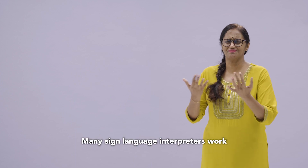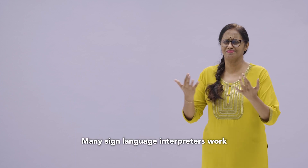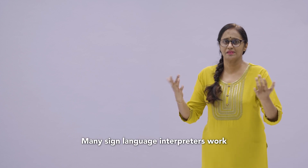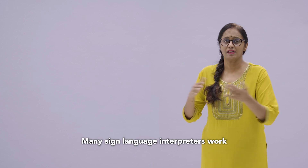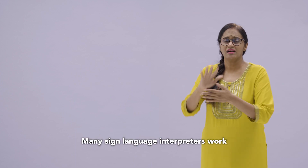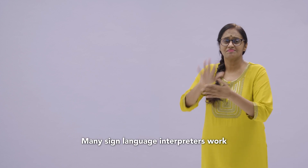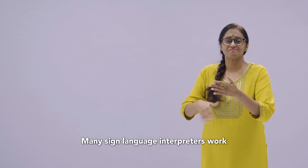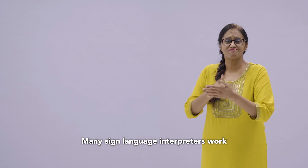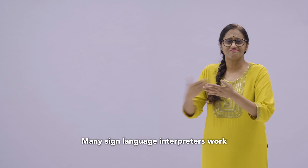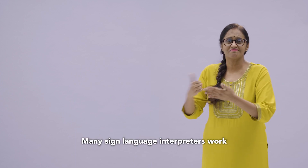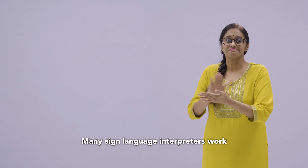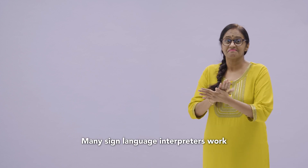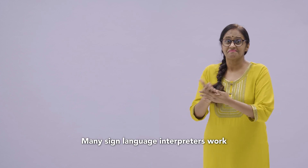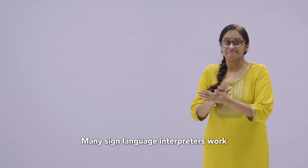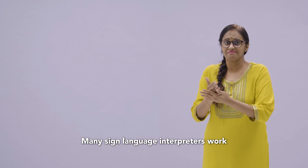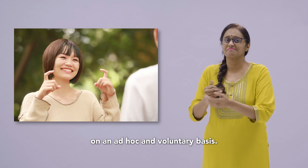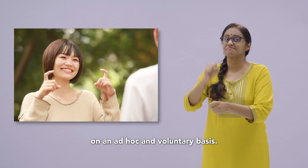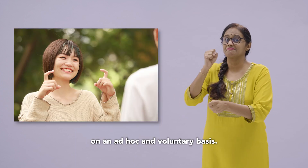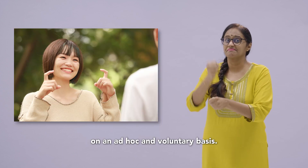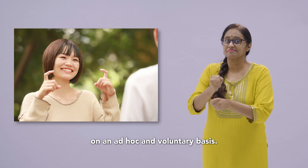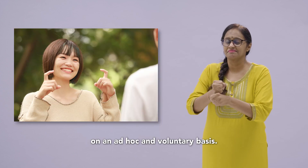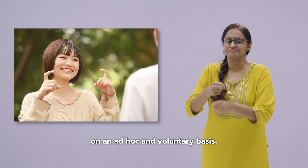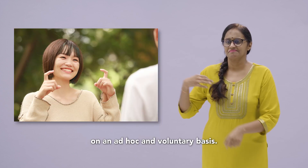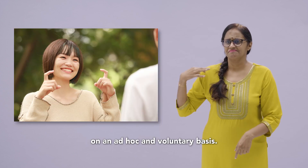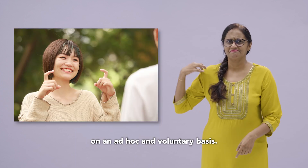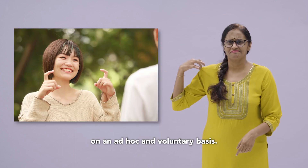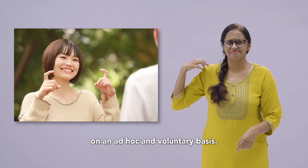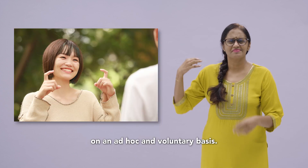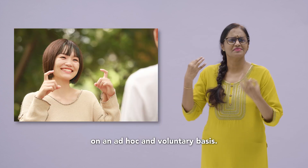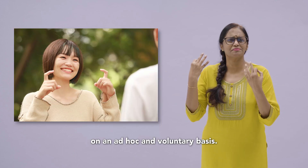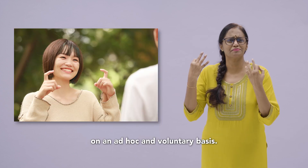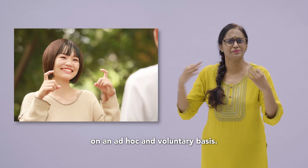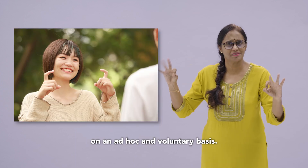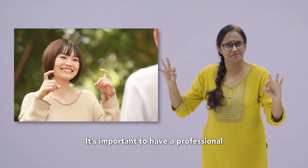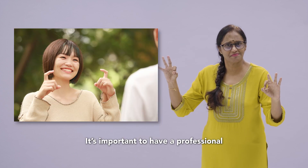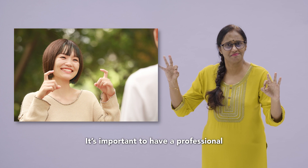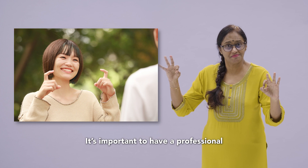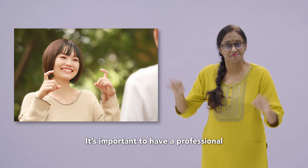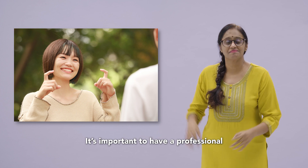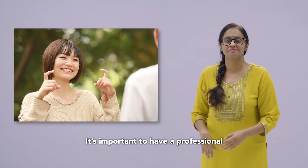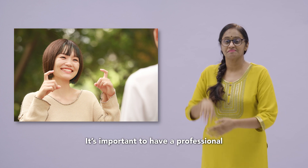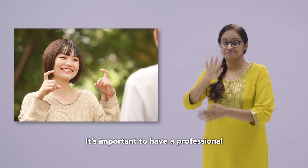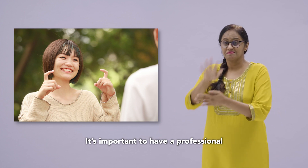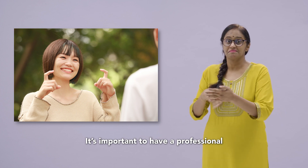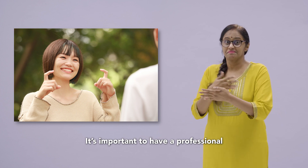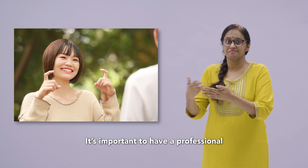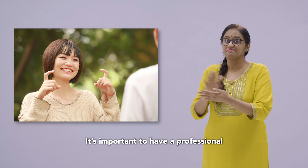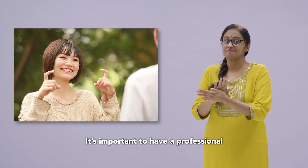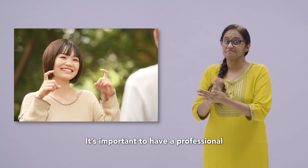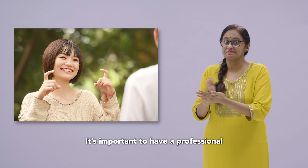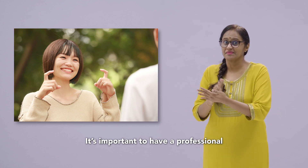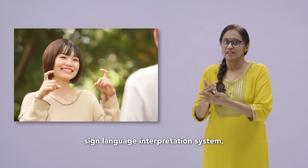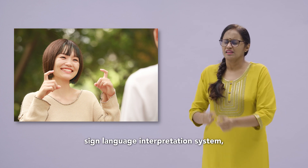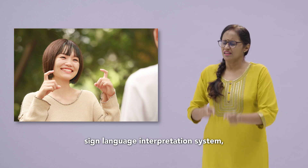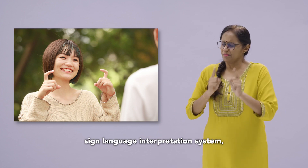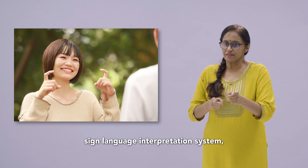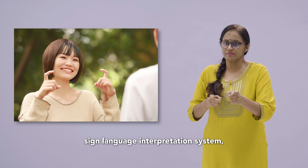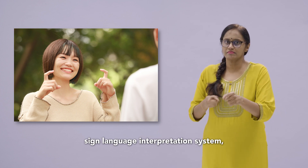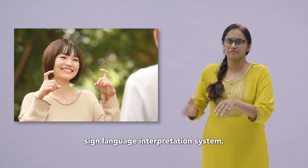Many sign language interpreters work on an ad hoc and voluntary basis. It's important to have a professional sign language